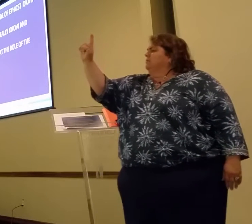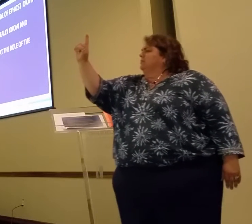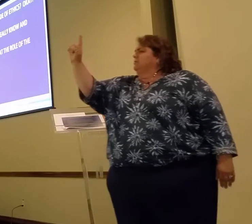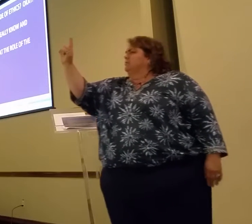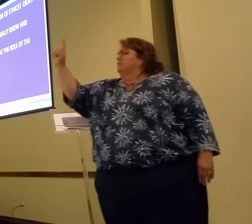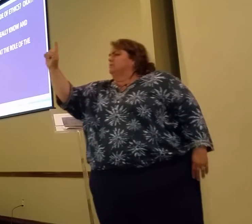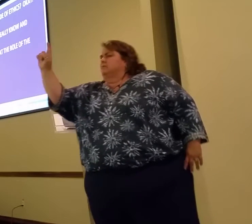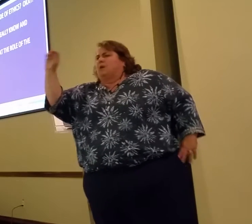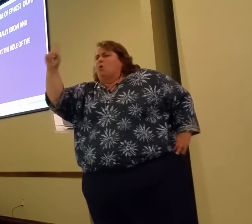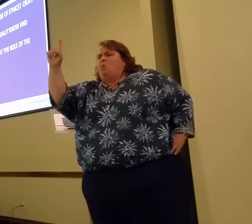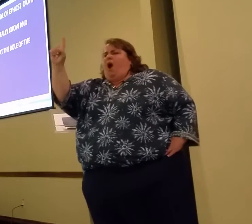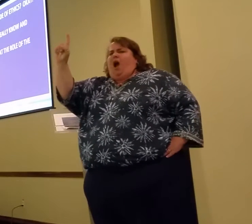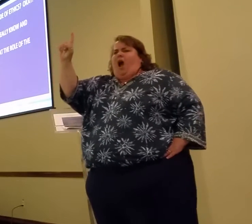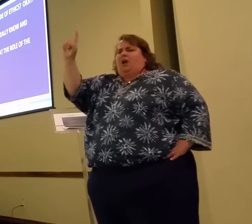So the very first one